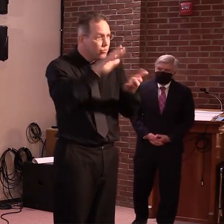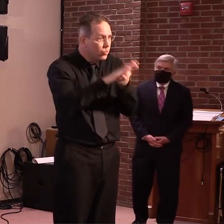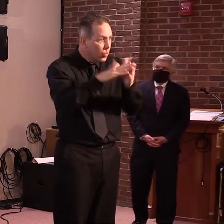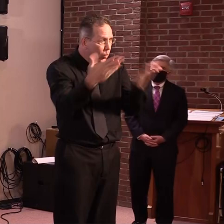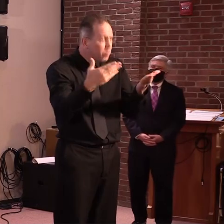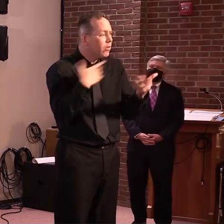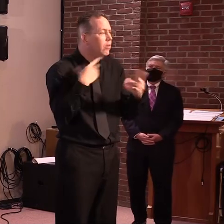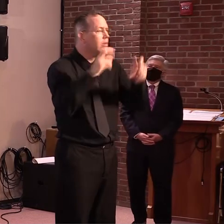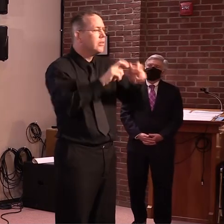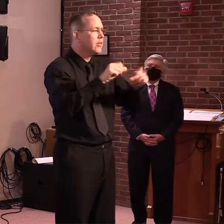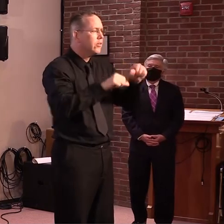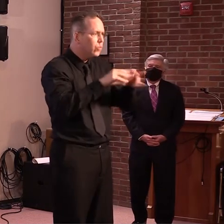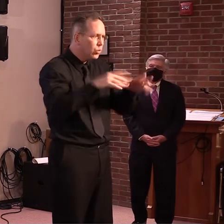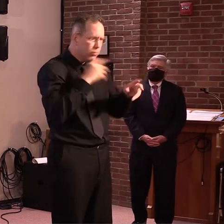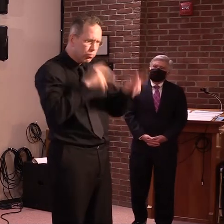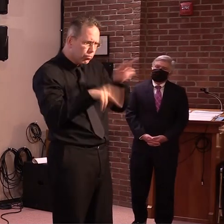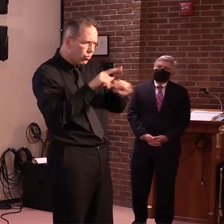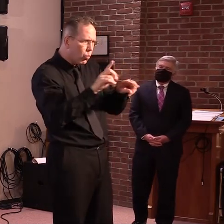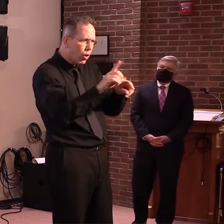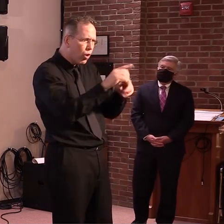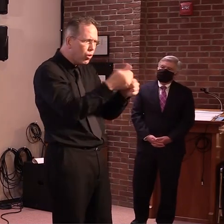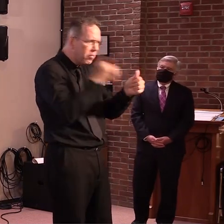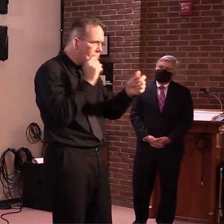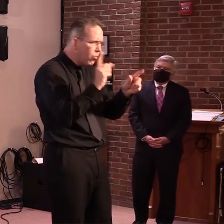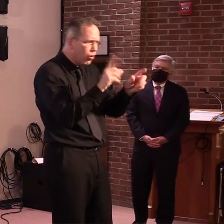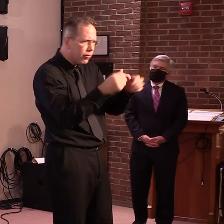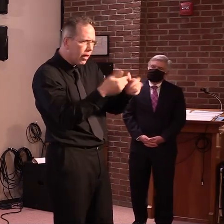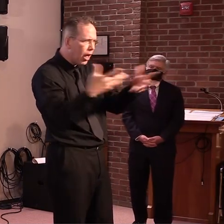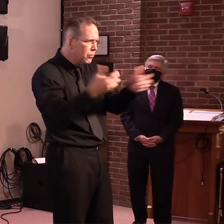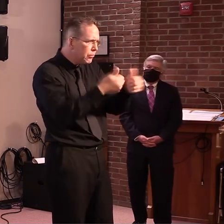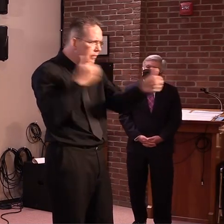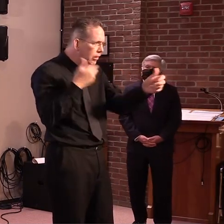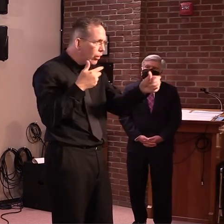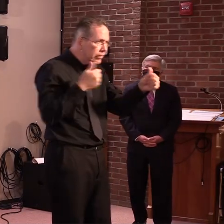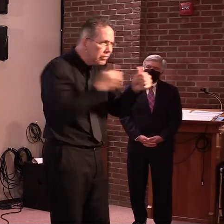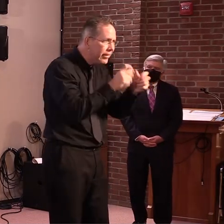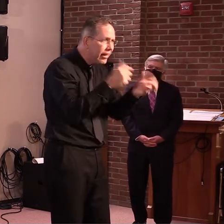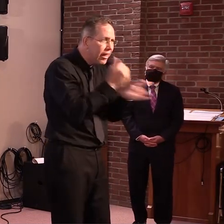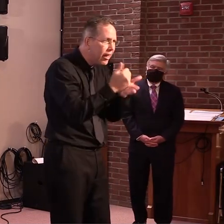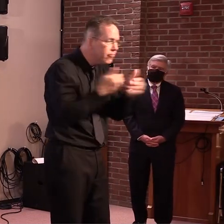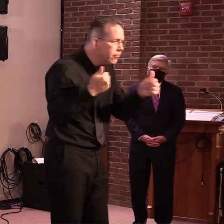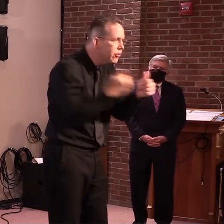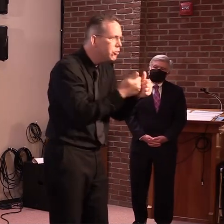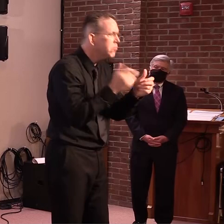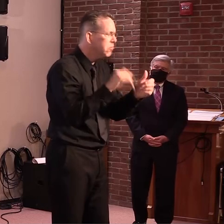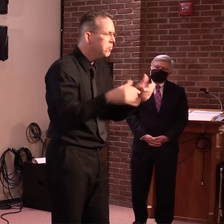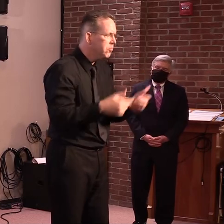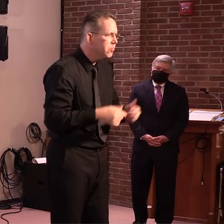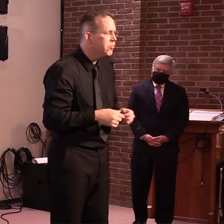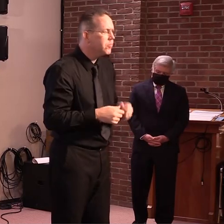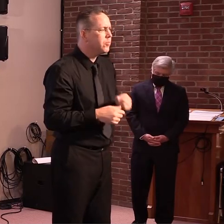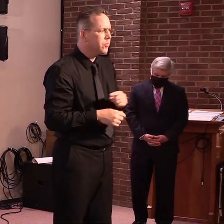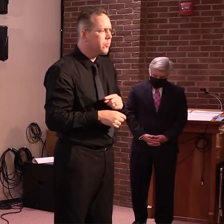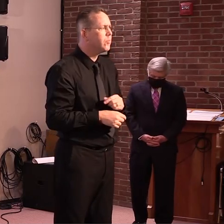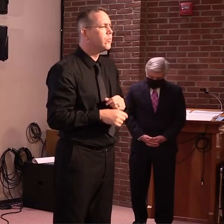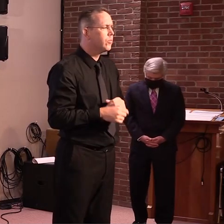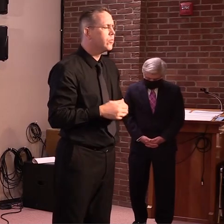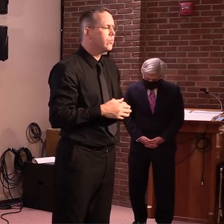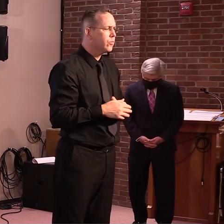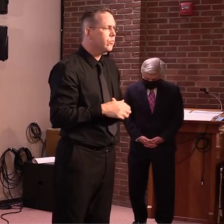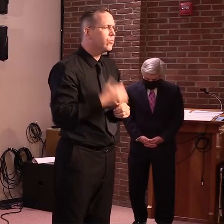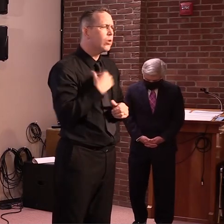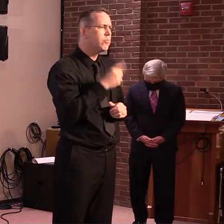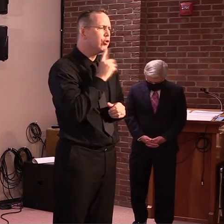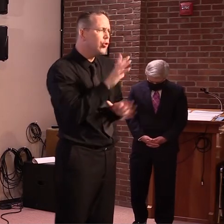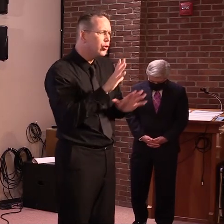pretty significant consensus among both the health and educators that we include social emotional considerations inside the health guidance, as we see